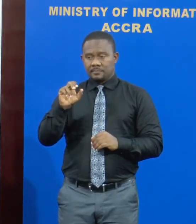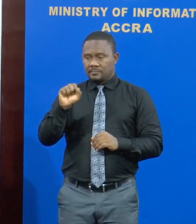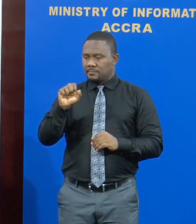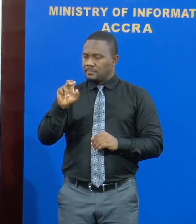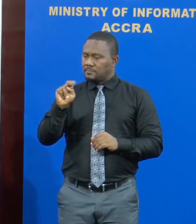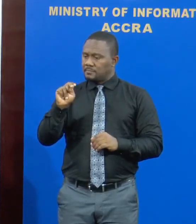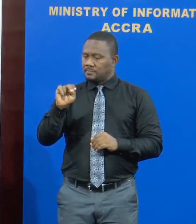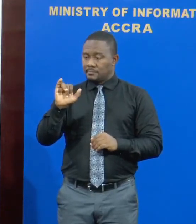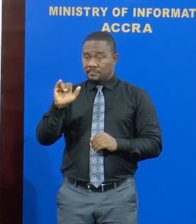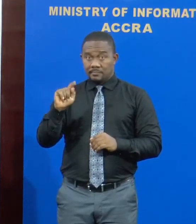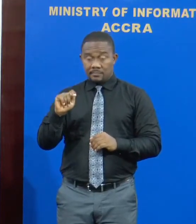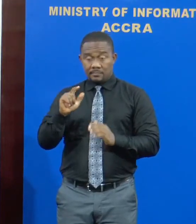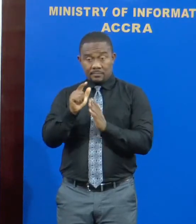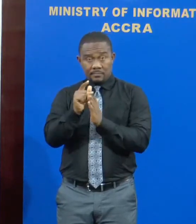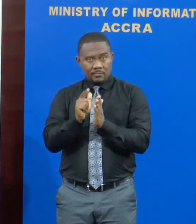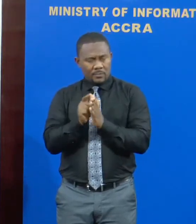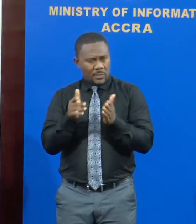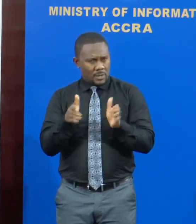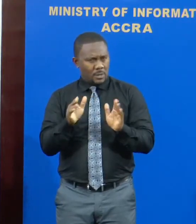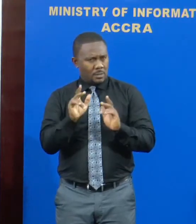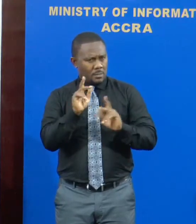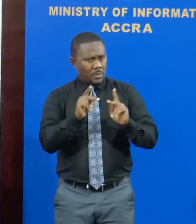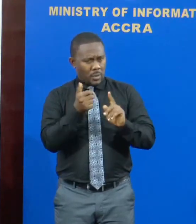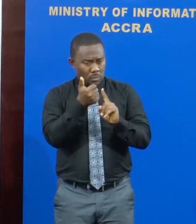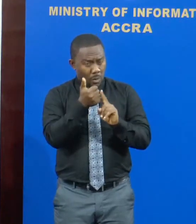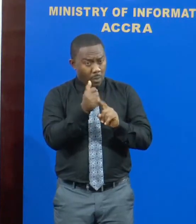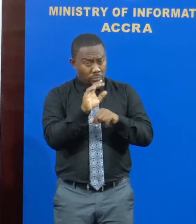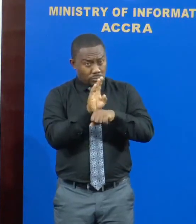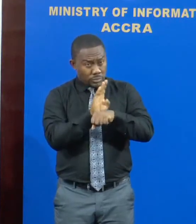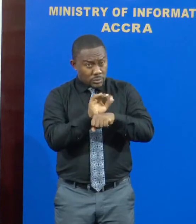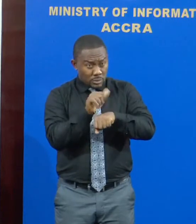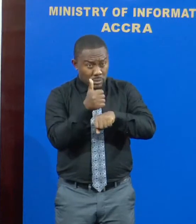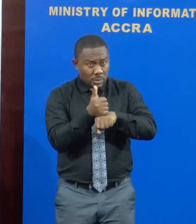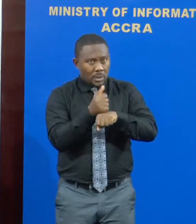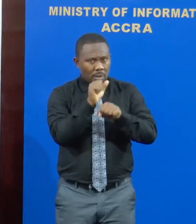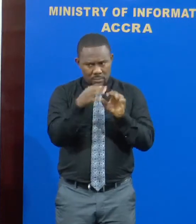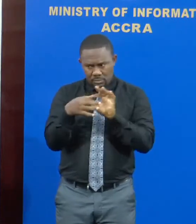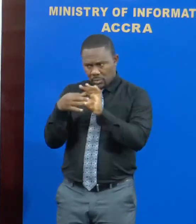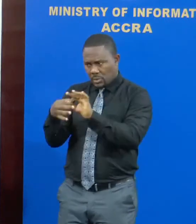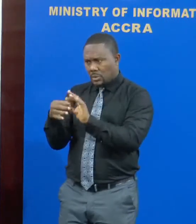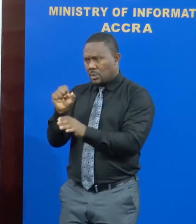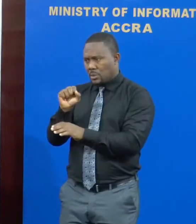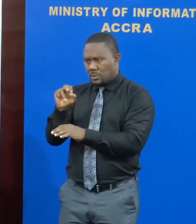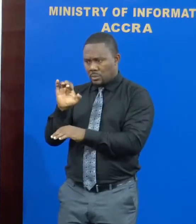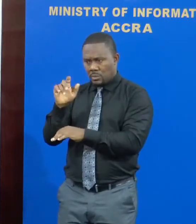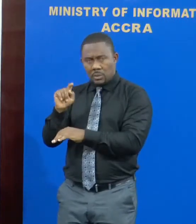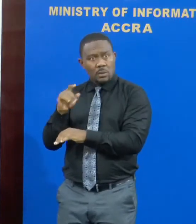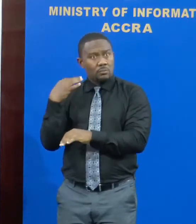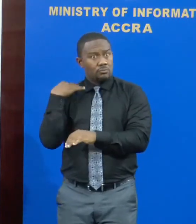allows for people who are self-employed to join SNIT voluntarily,